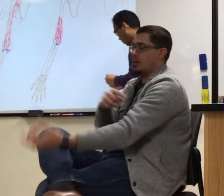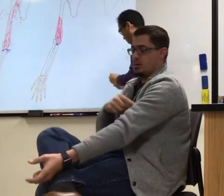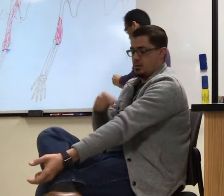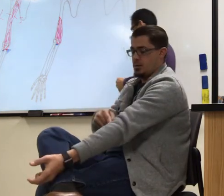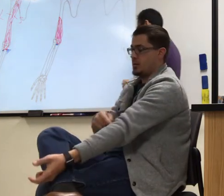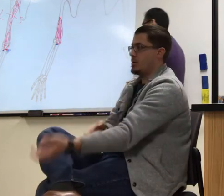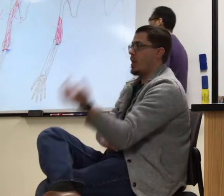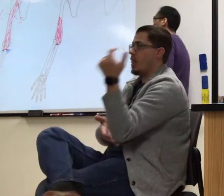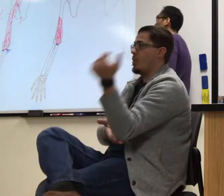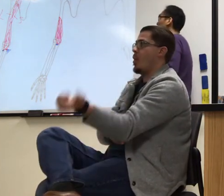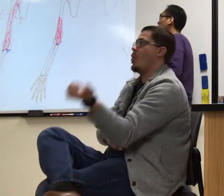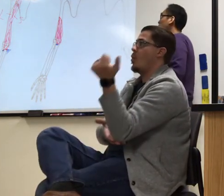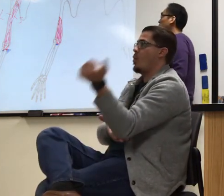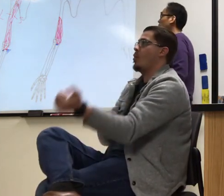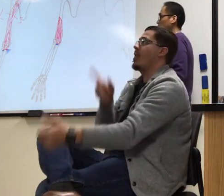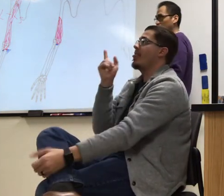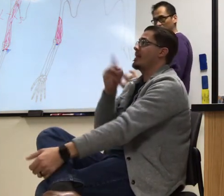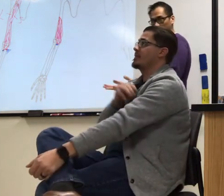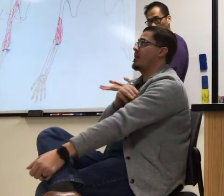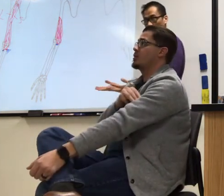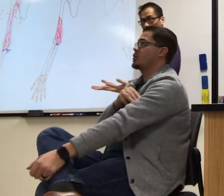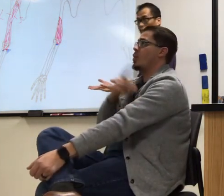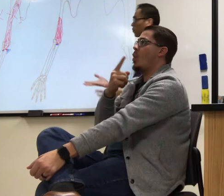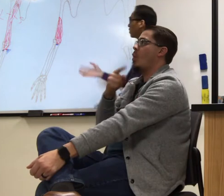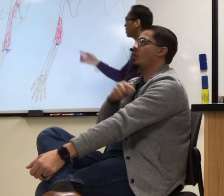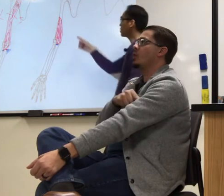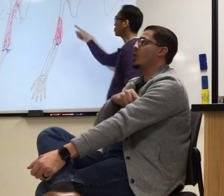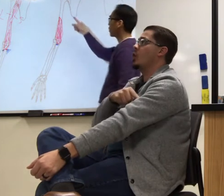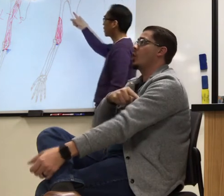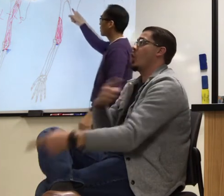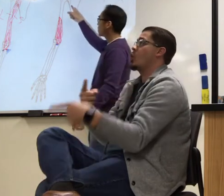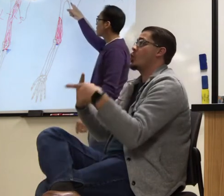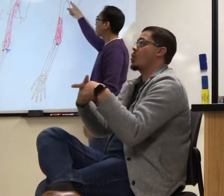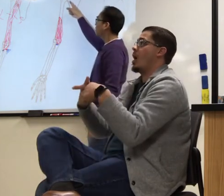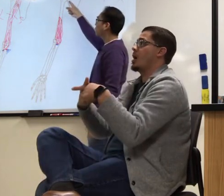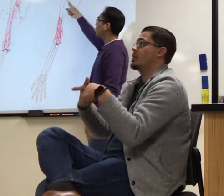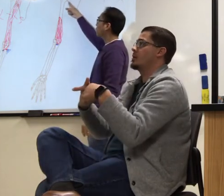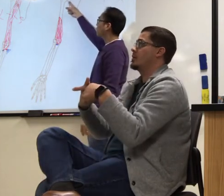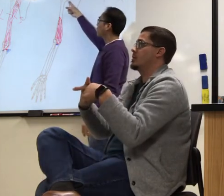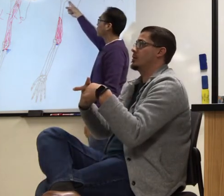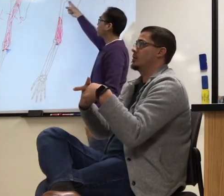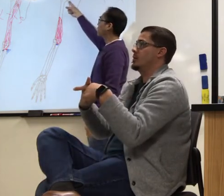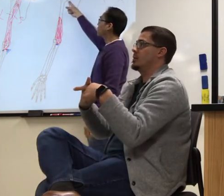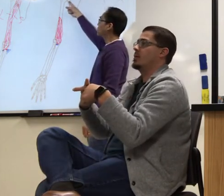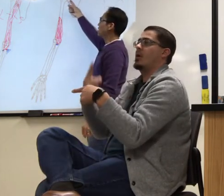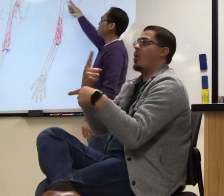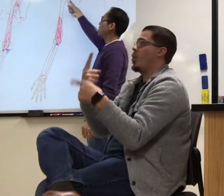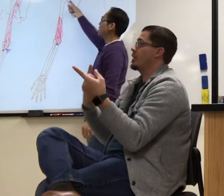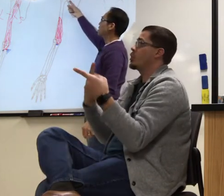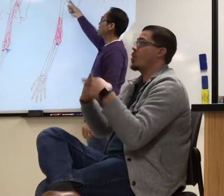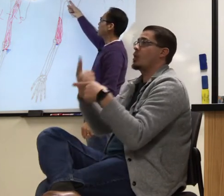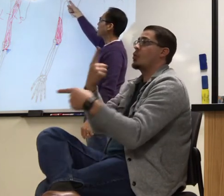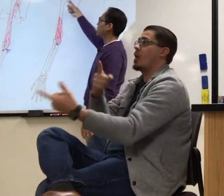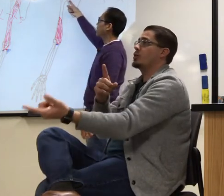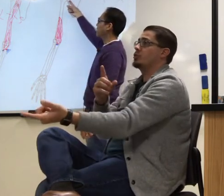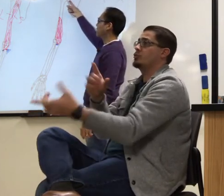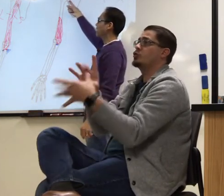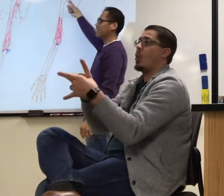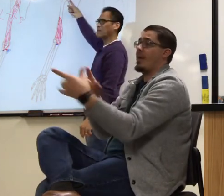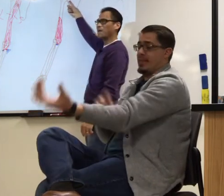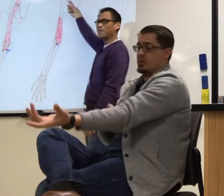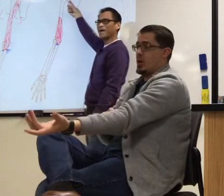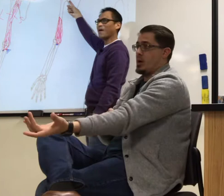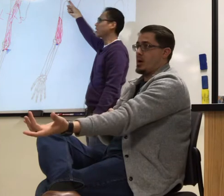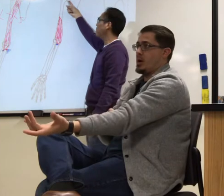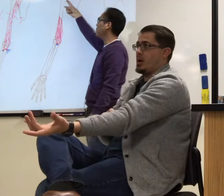the elbow. Can it move this joint? No. The answer is no, because it's like, it's